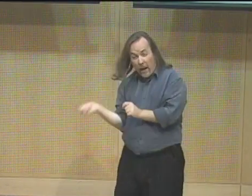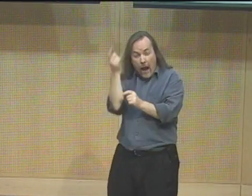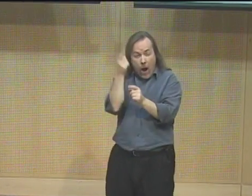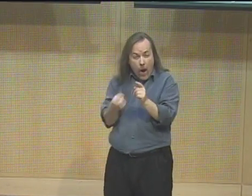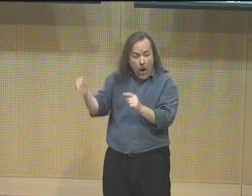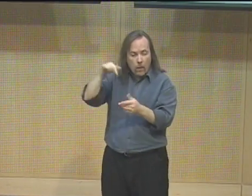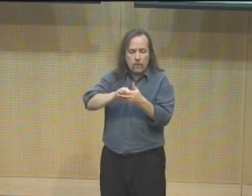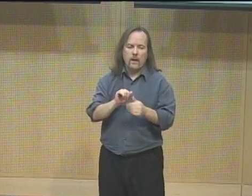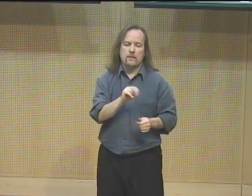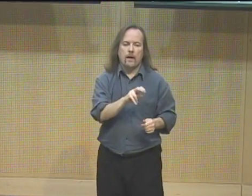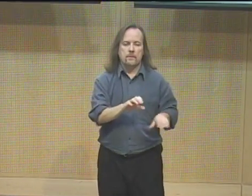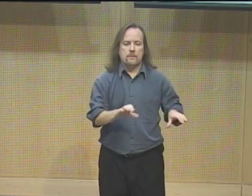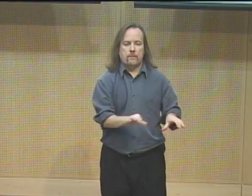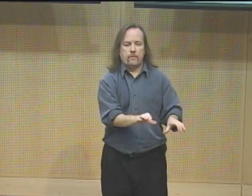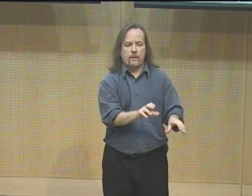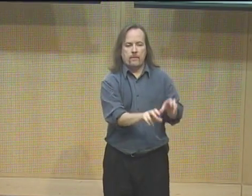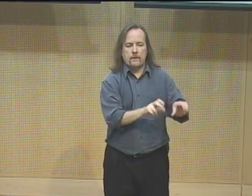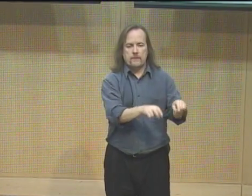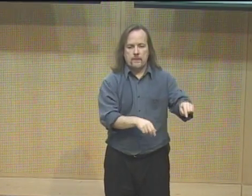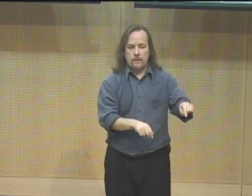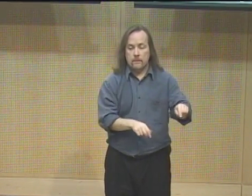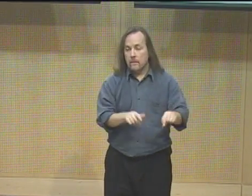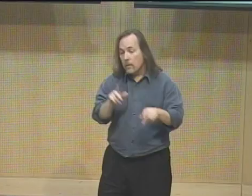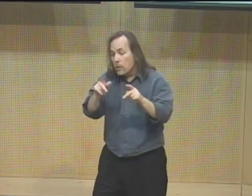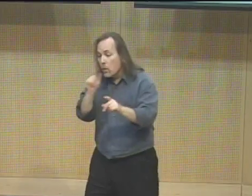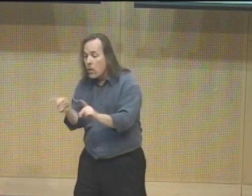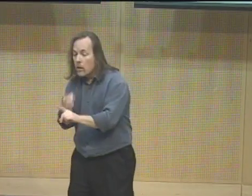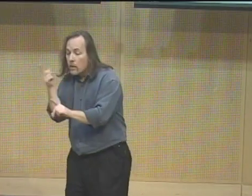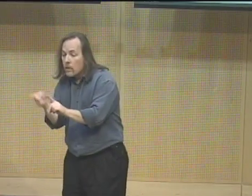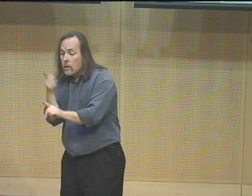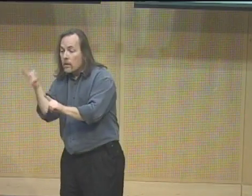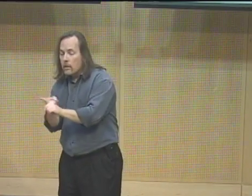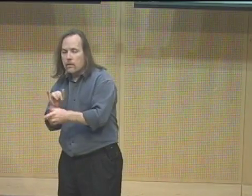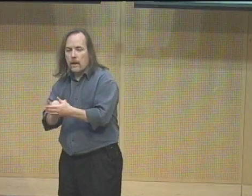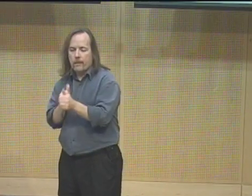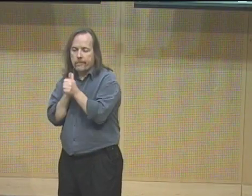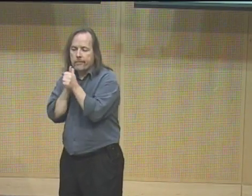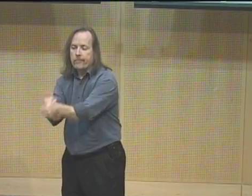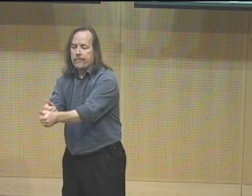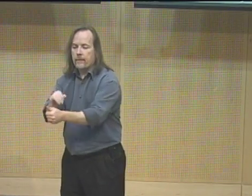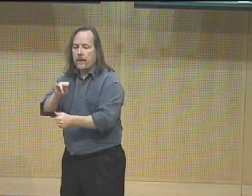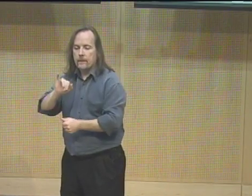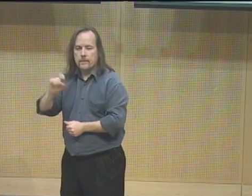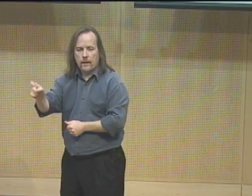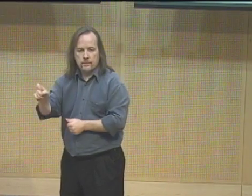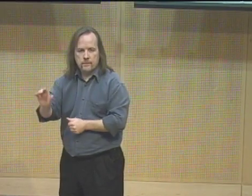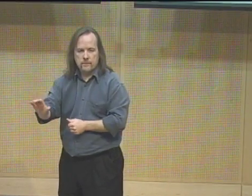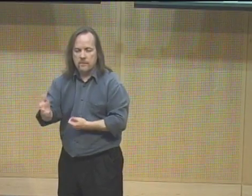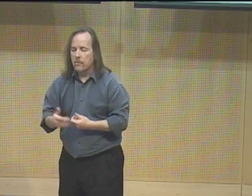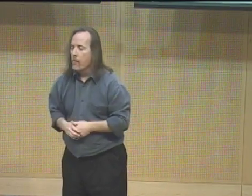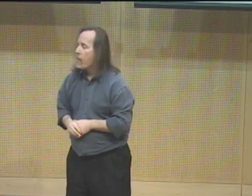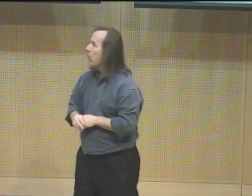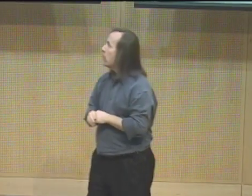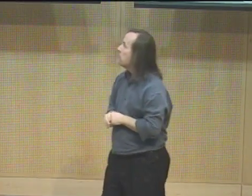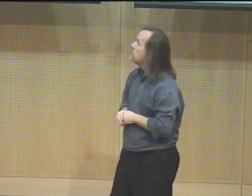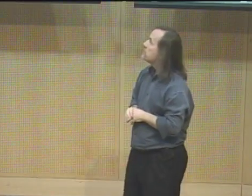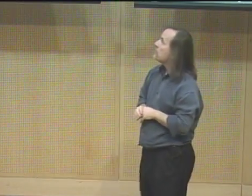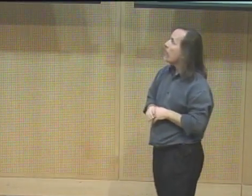they've lost money. Whereas the other type of investing, the passive investing, it's more formulaic, and they tend to